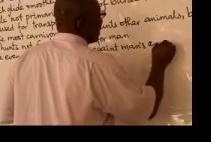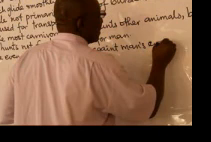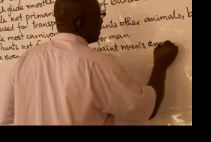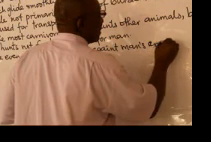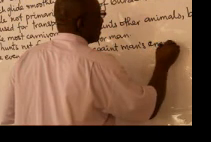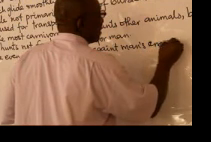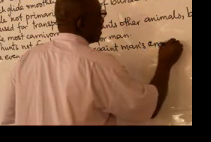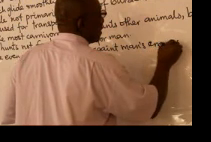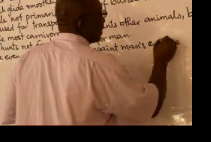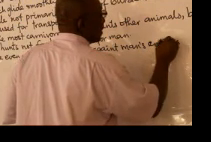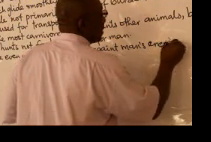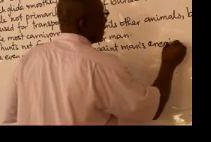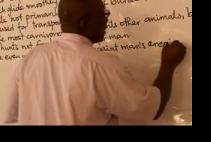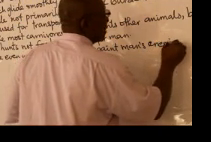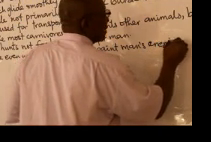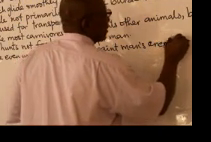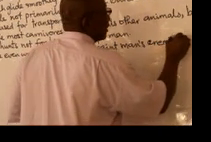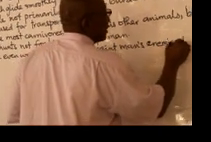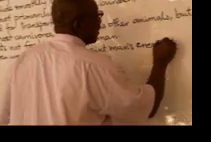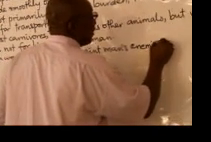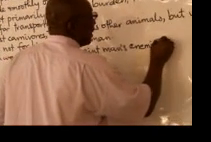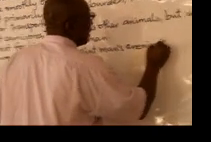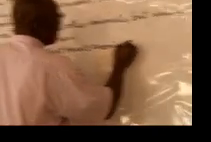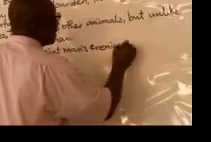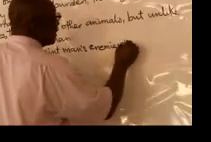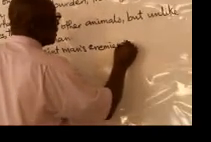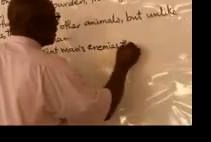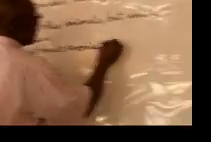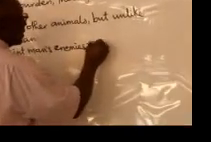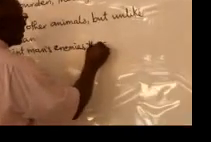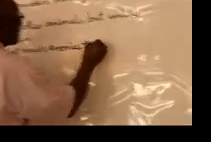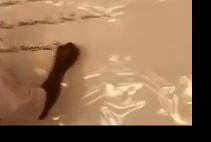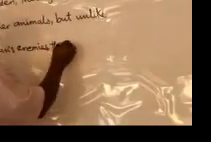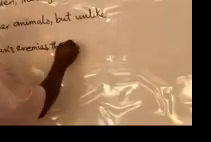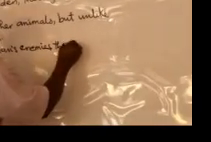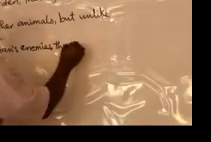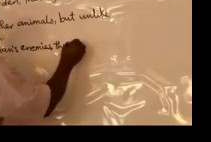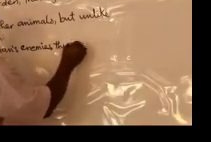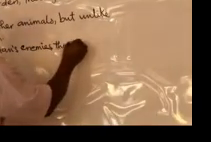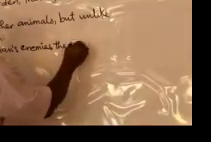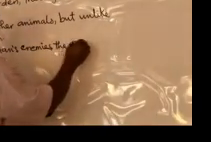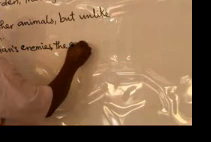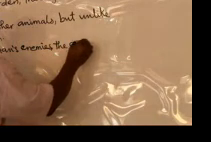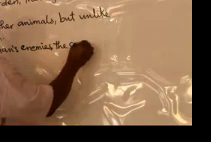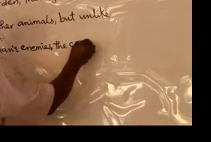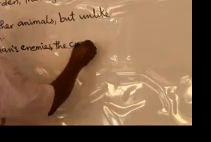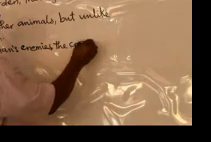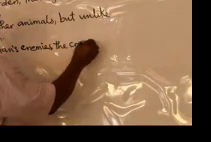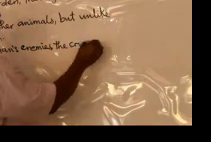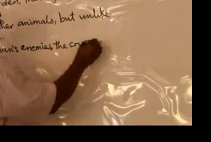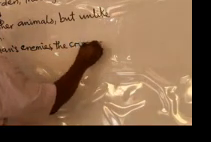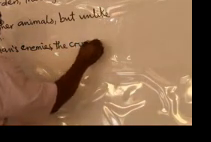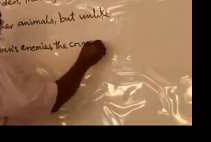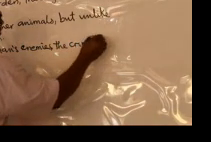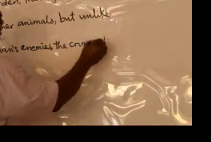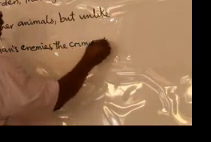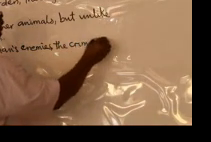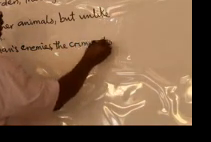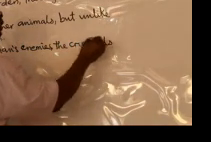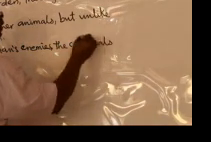enemies, the criminals.